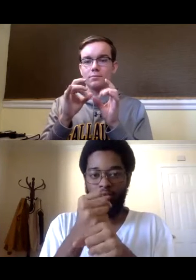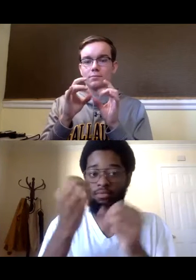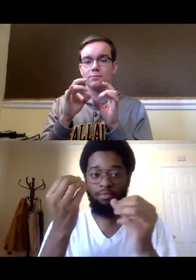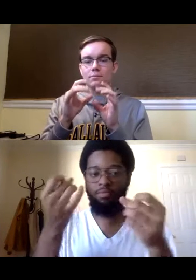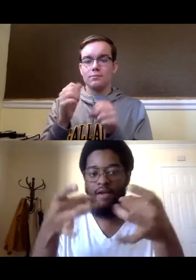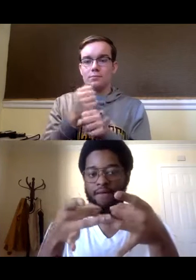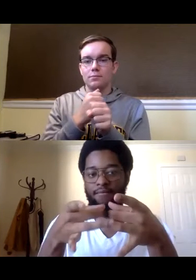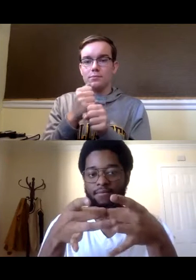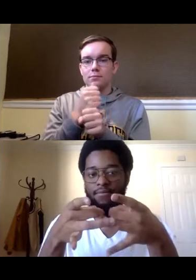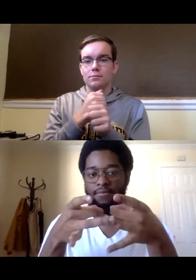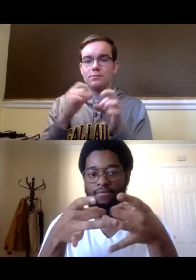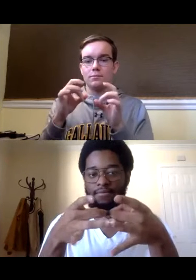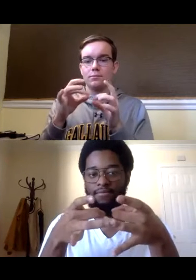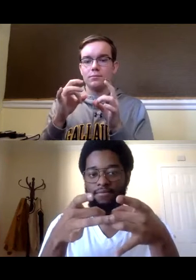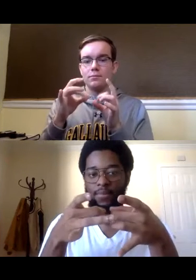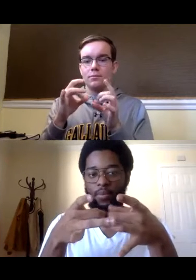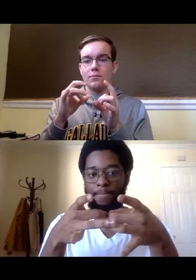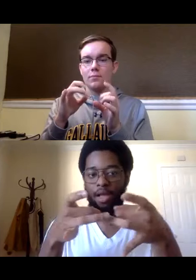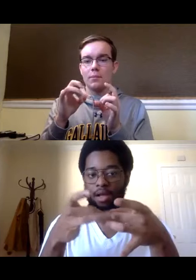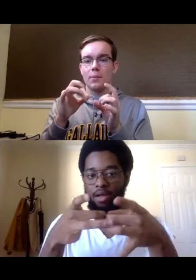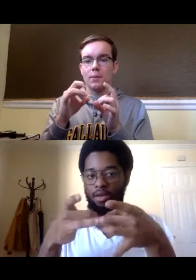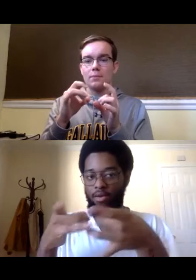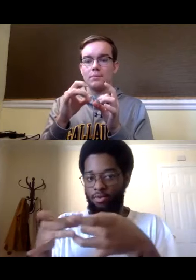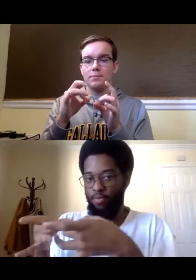Now, talking about Starbucks.